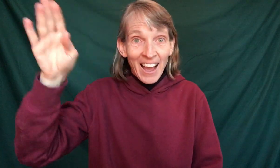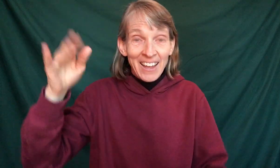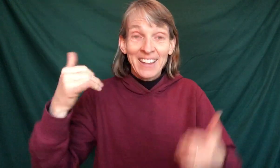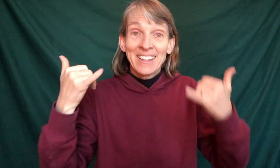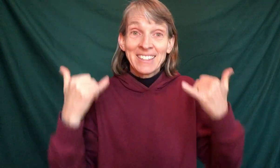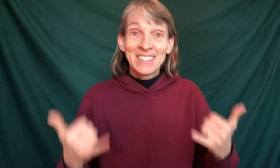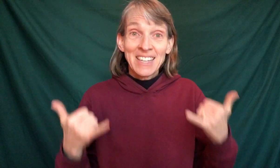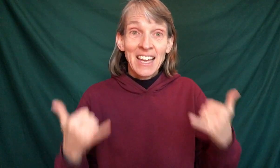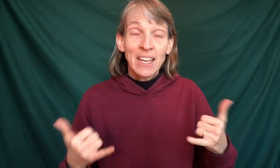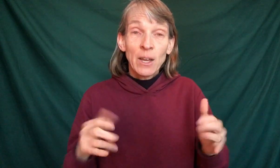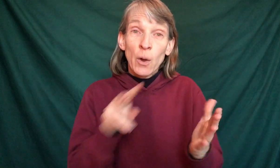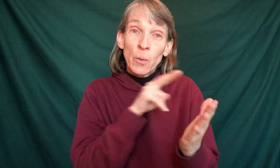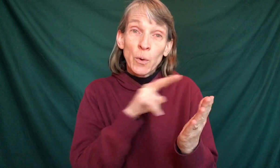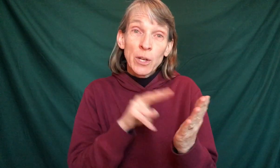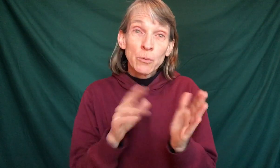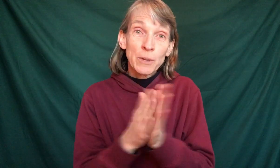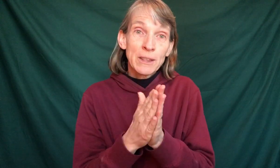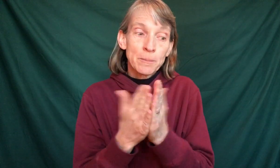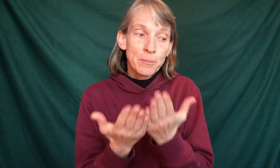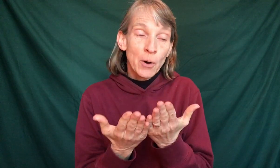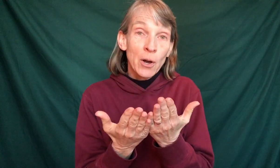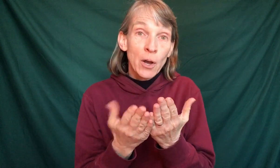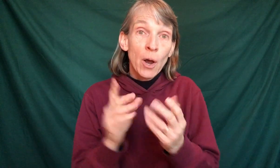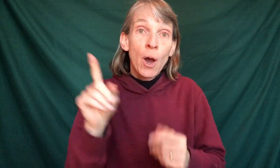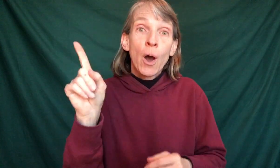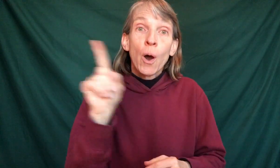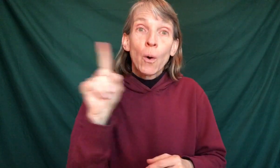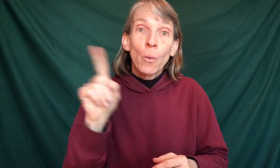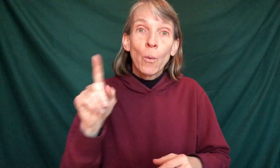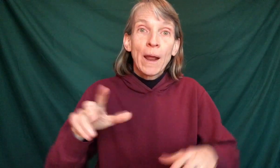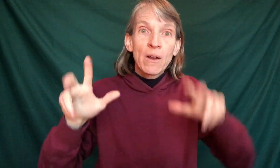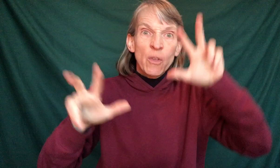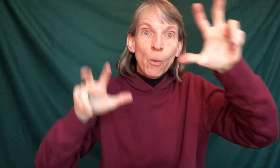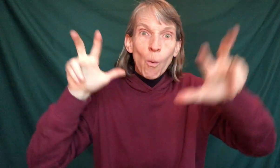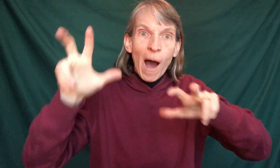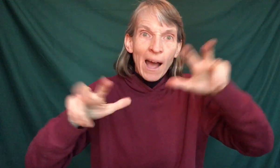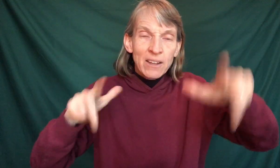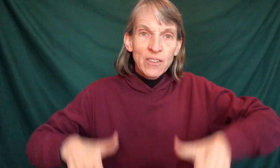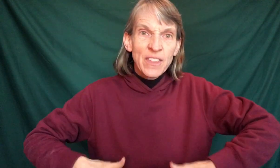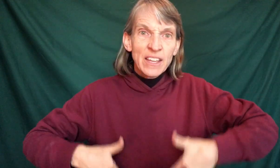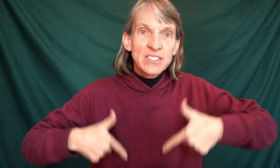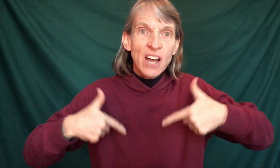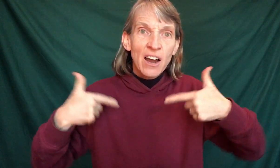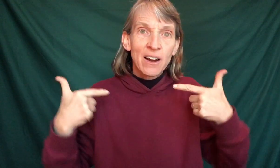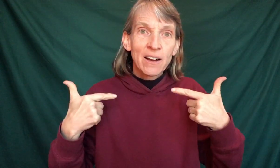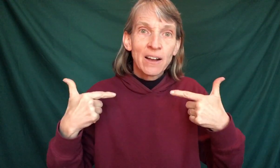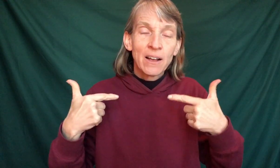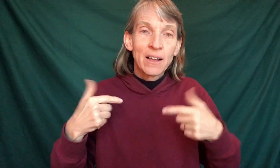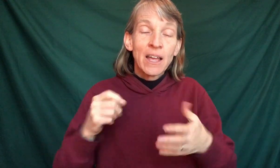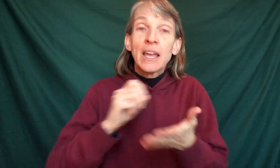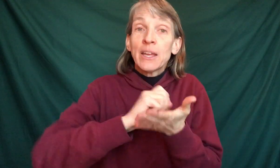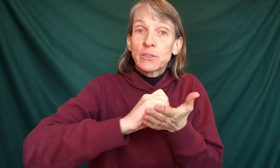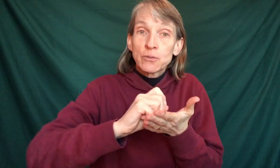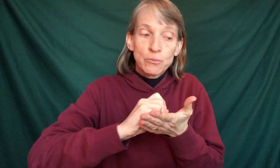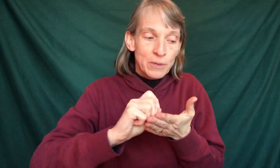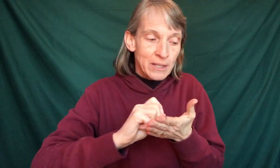Hi, today we're going to read the book Where the Wild Things Are. It's